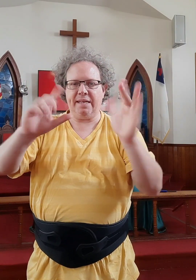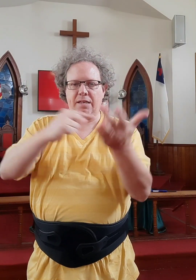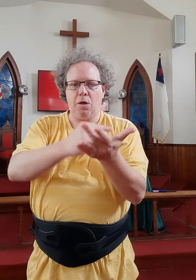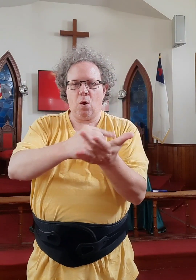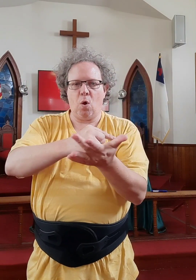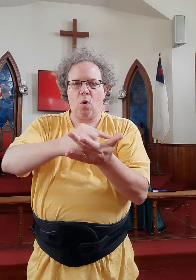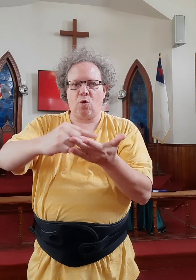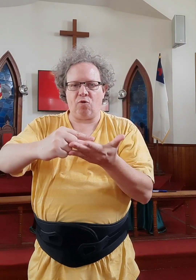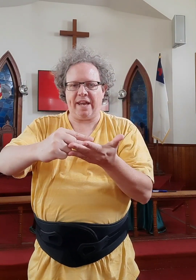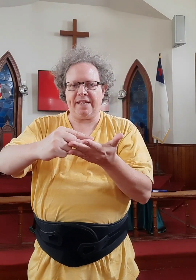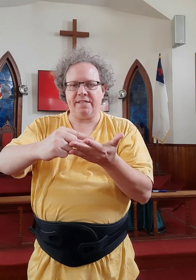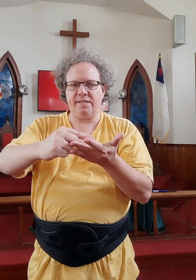Amazing Grace,